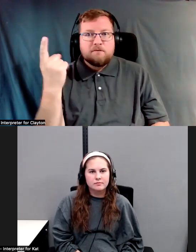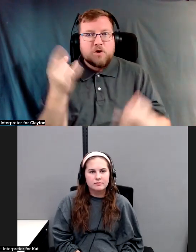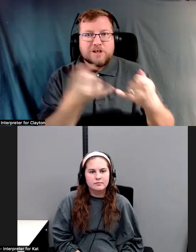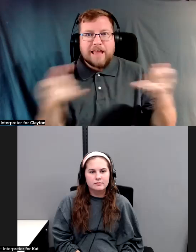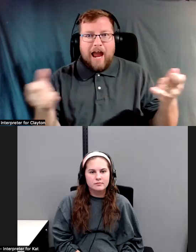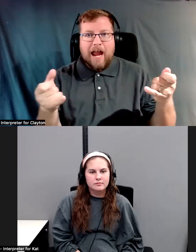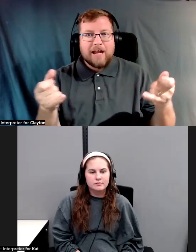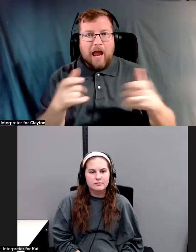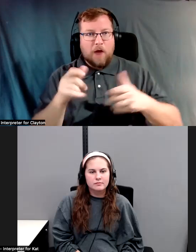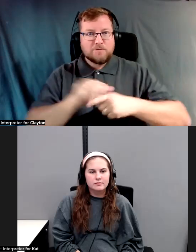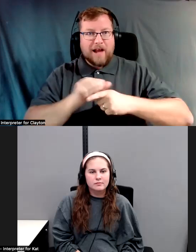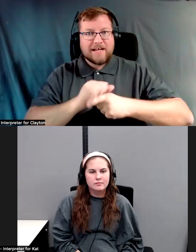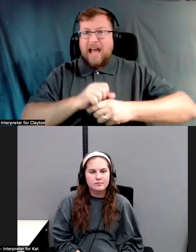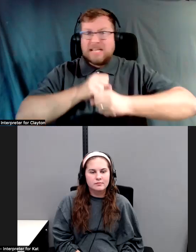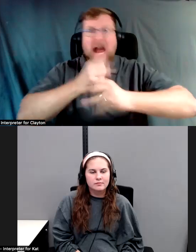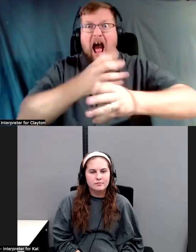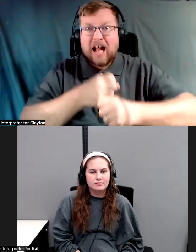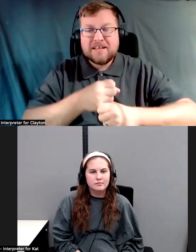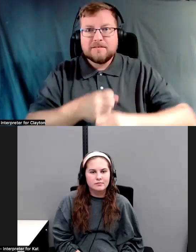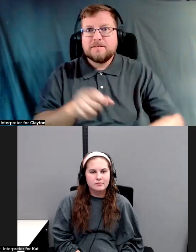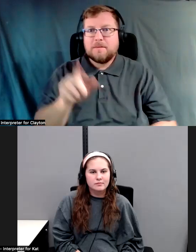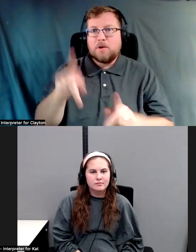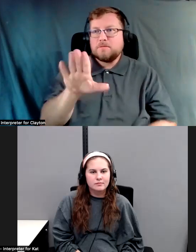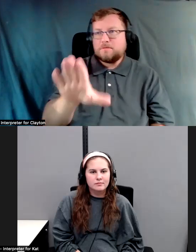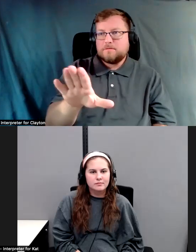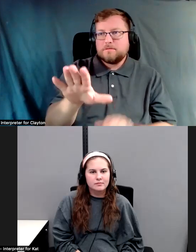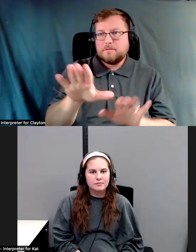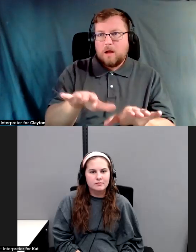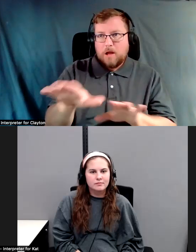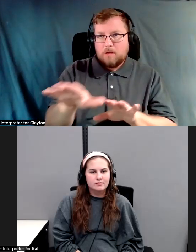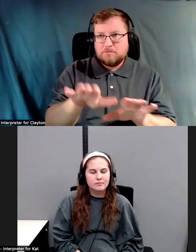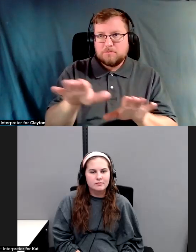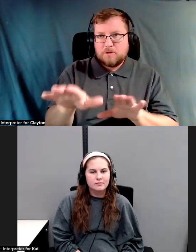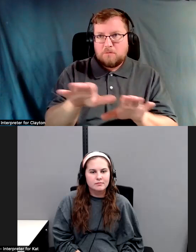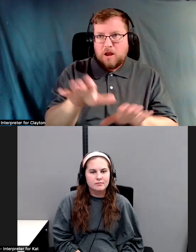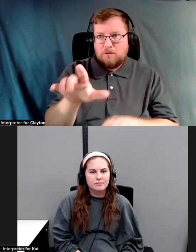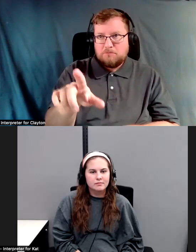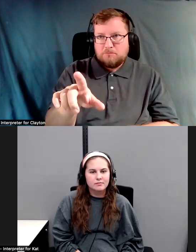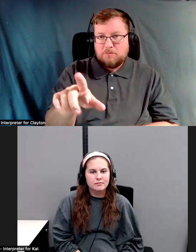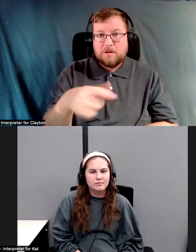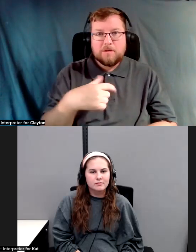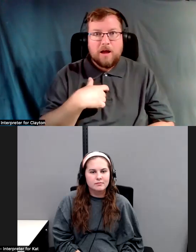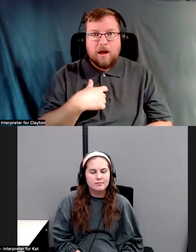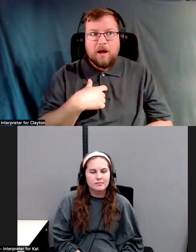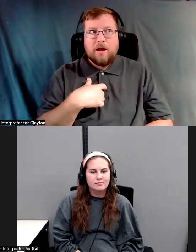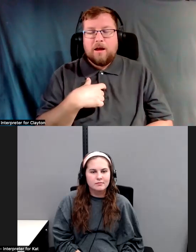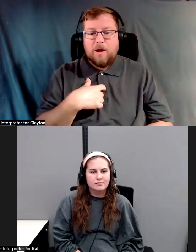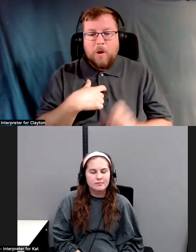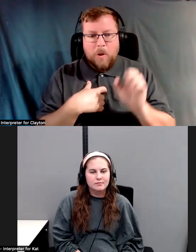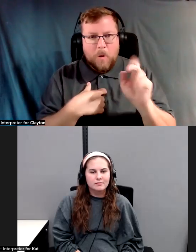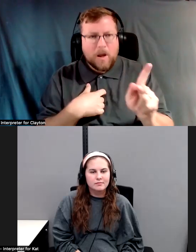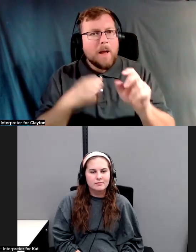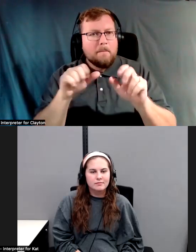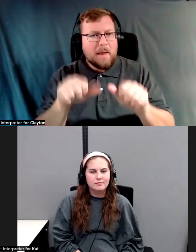director producer, and he's like, "Okay, calm down a little bit." And so then I was like, well, maybe I should take